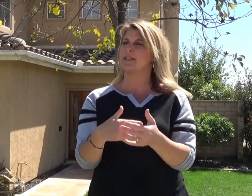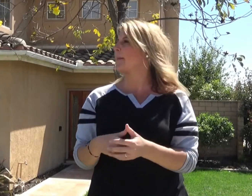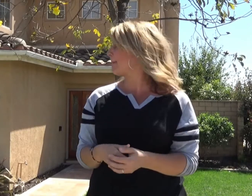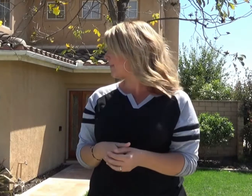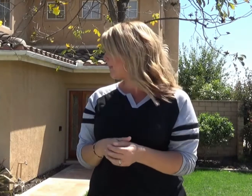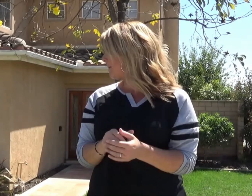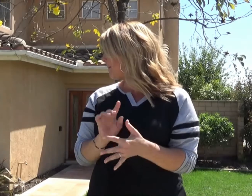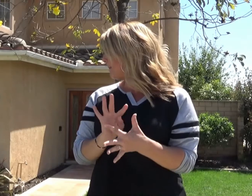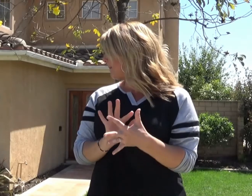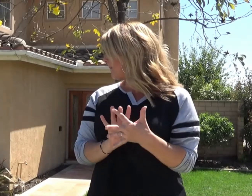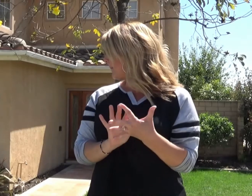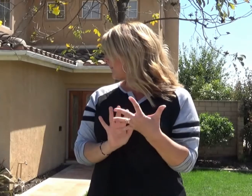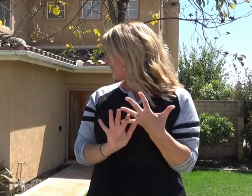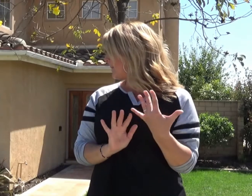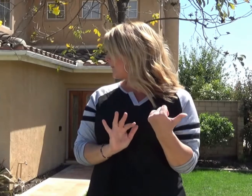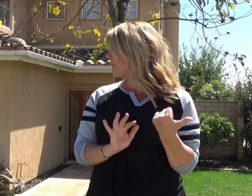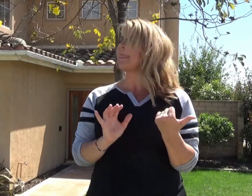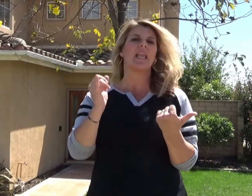that. It's super easy.